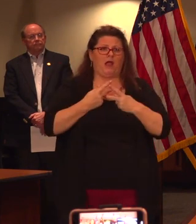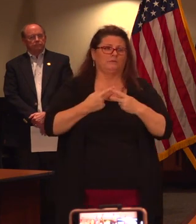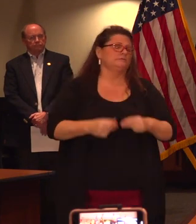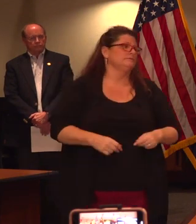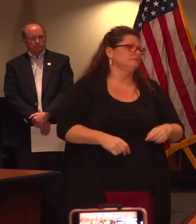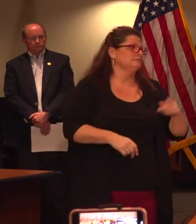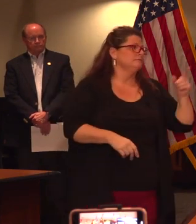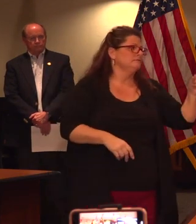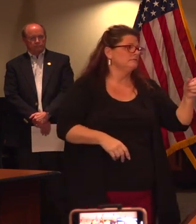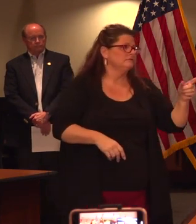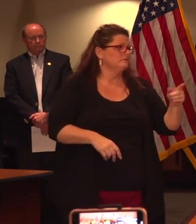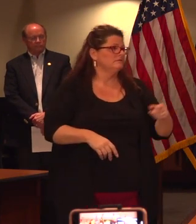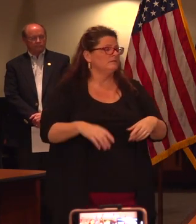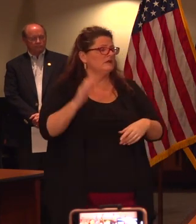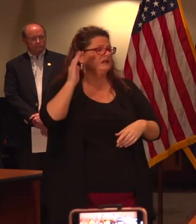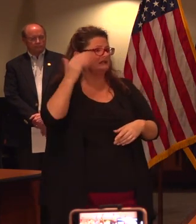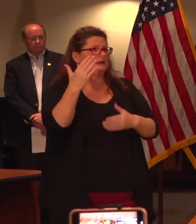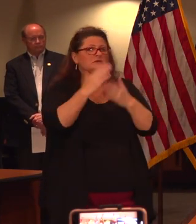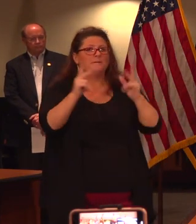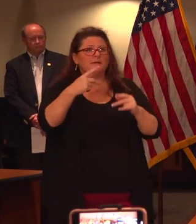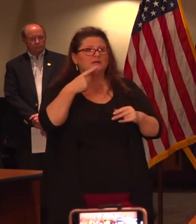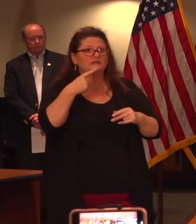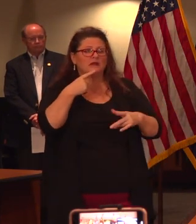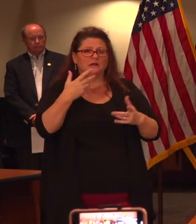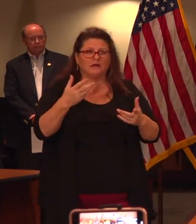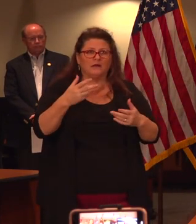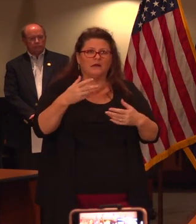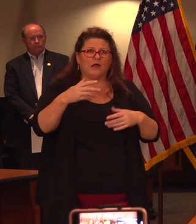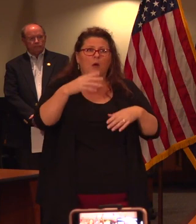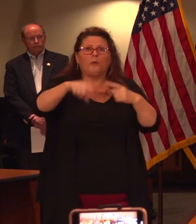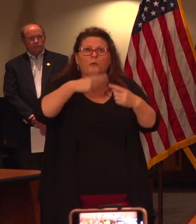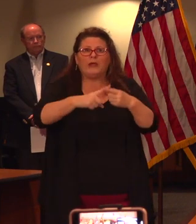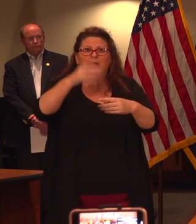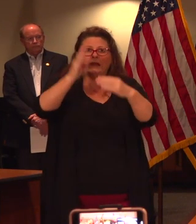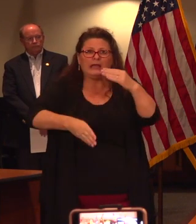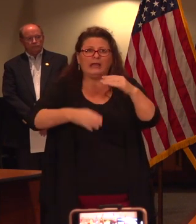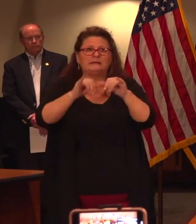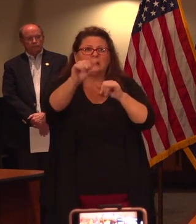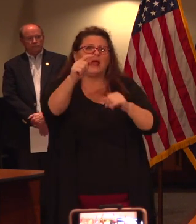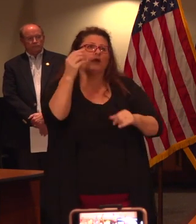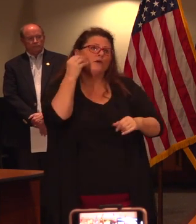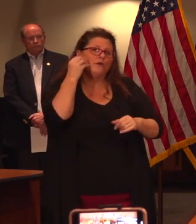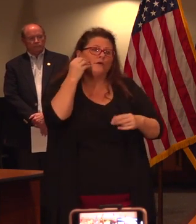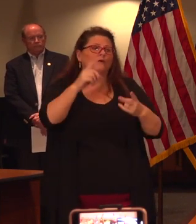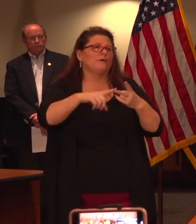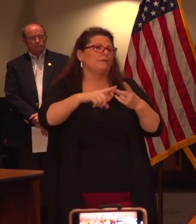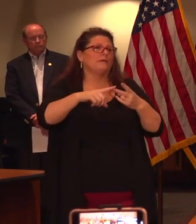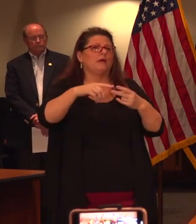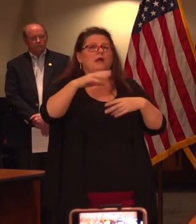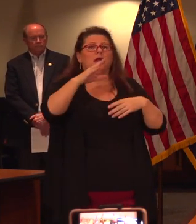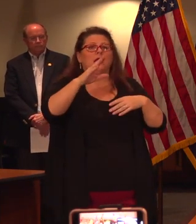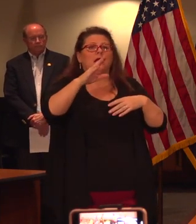because people were reading that to indicate when the stay-at-home order might end, yeah, when non-essential business closings might end. To be clear,